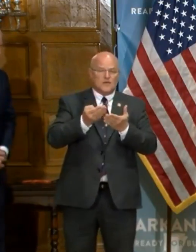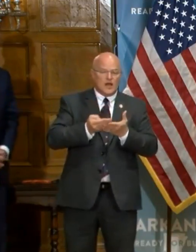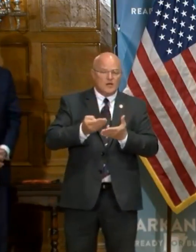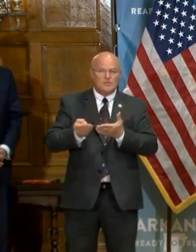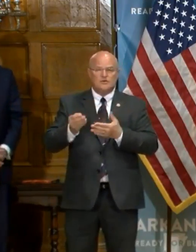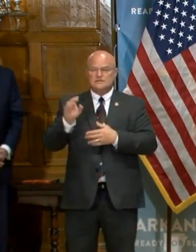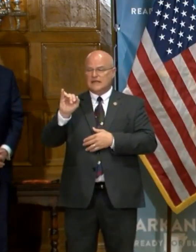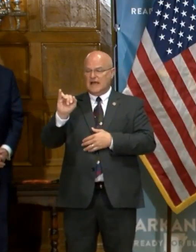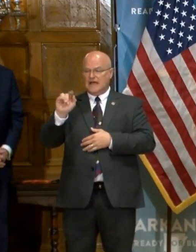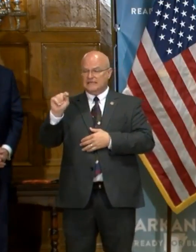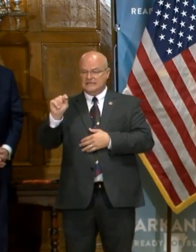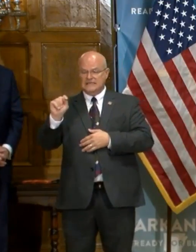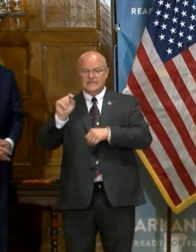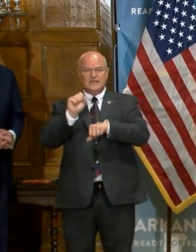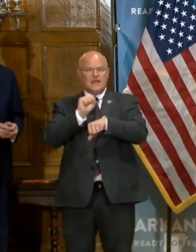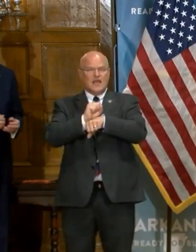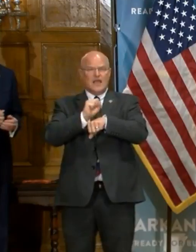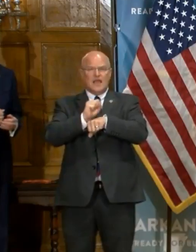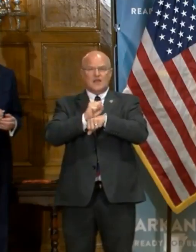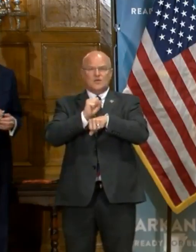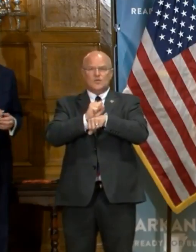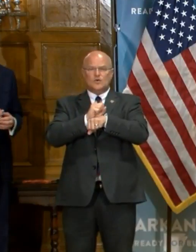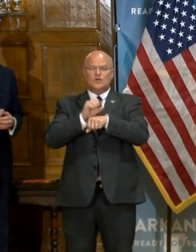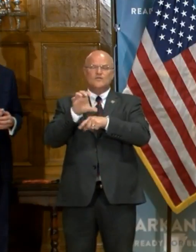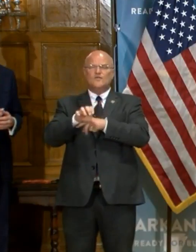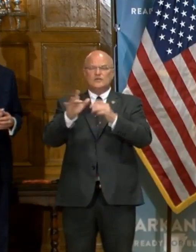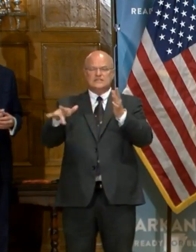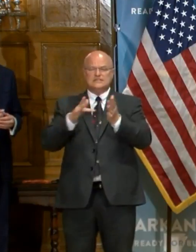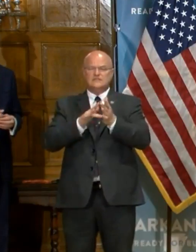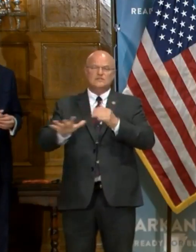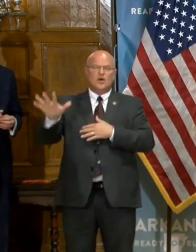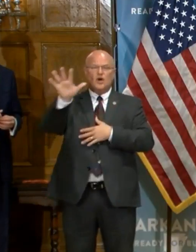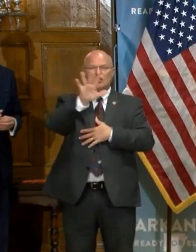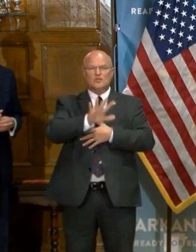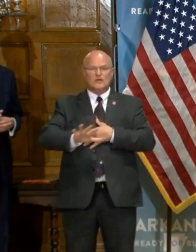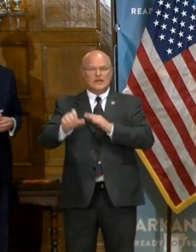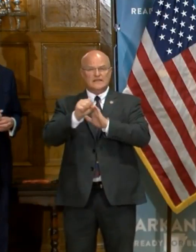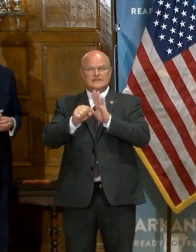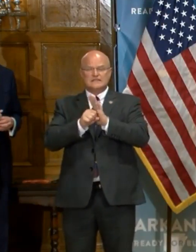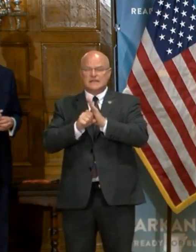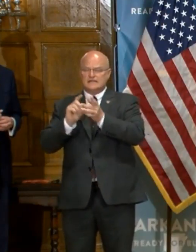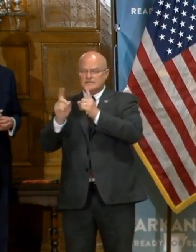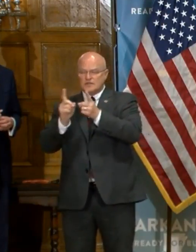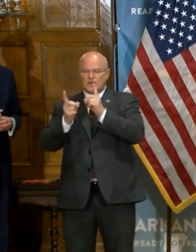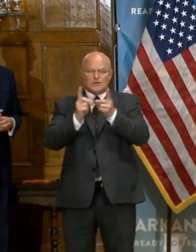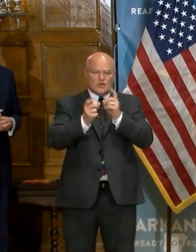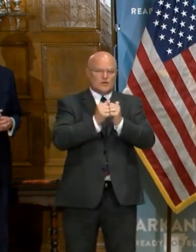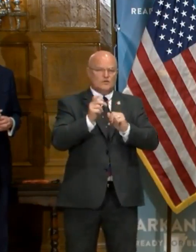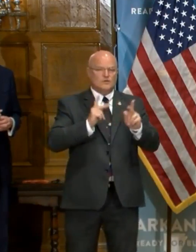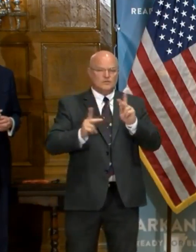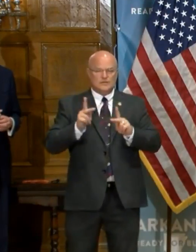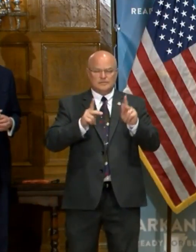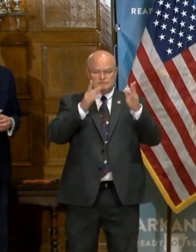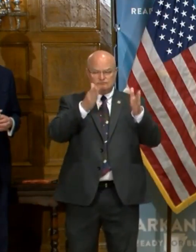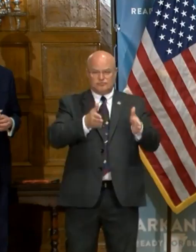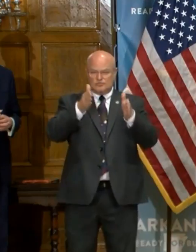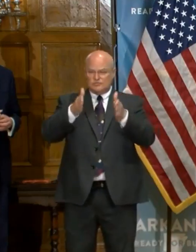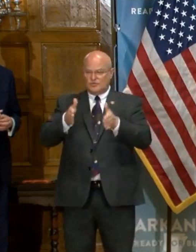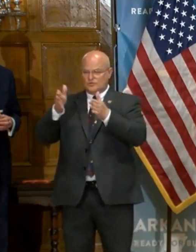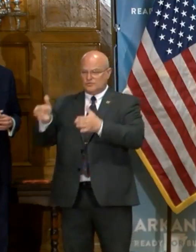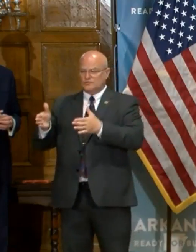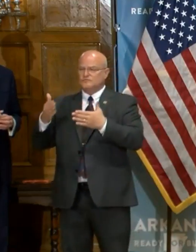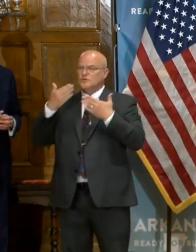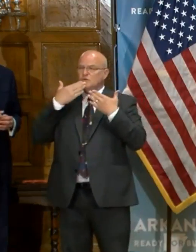IT, and then our workforce centers around the state who are on the front lines handling these claims and talking to the individuals in person. We